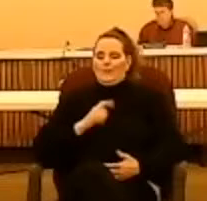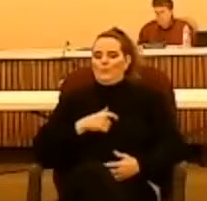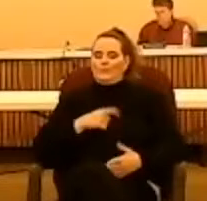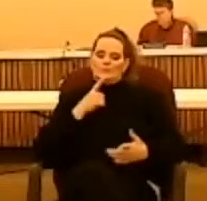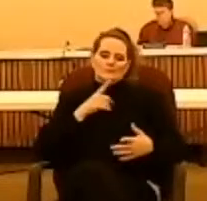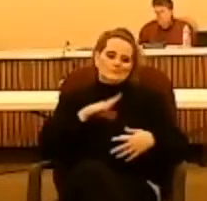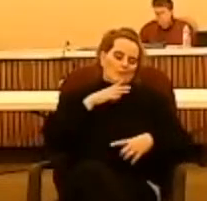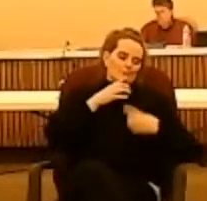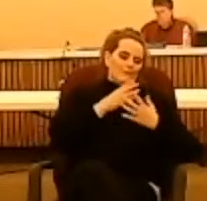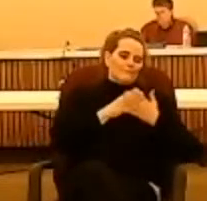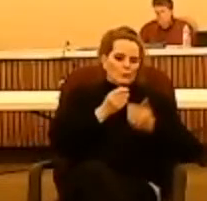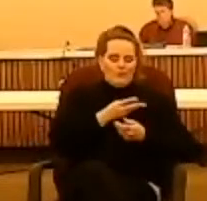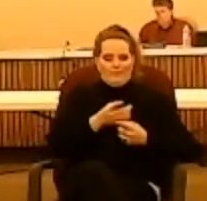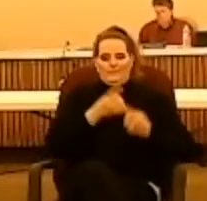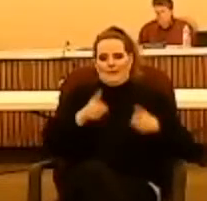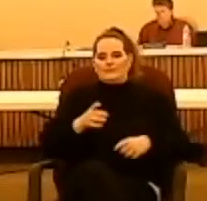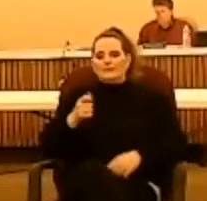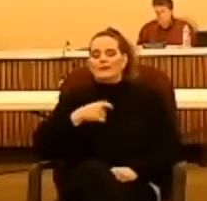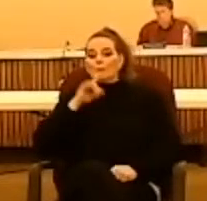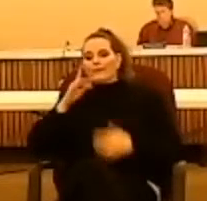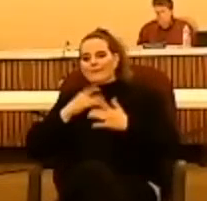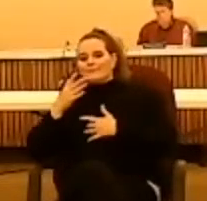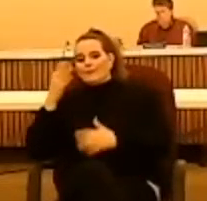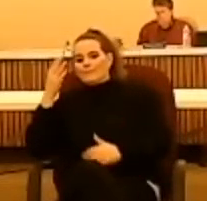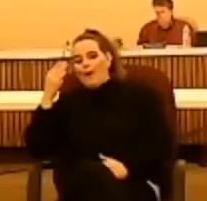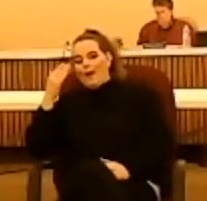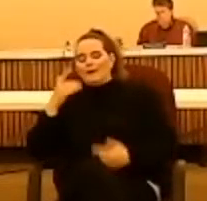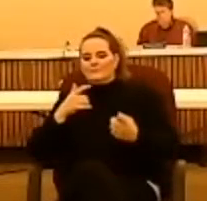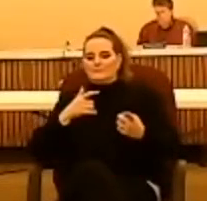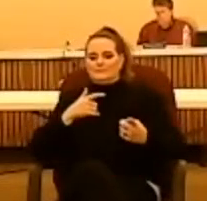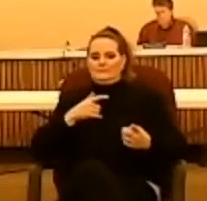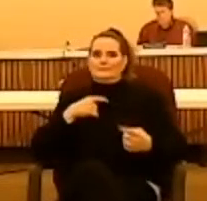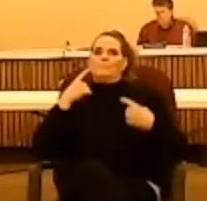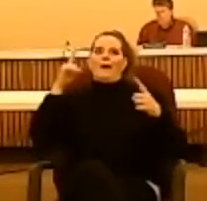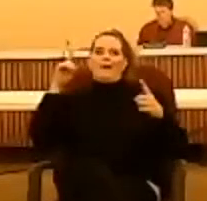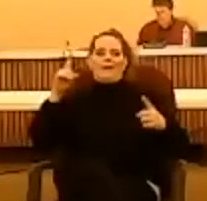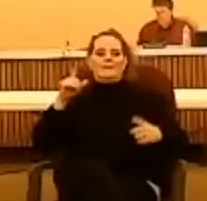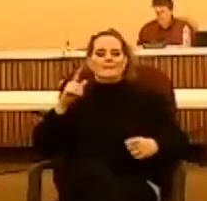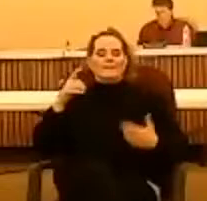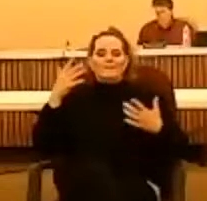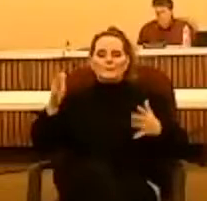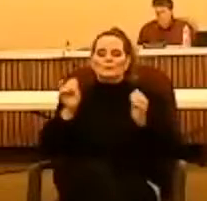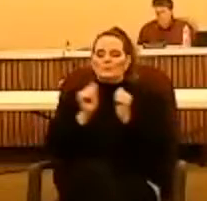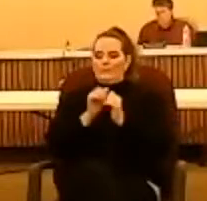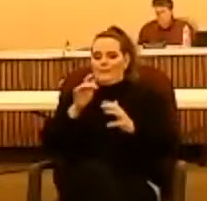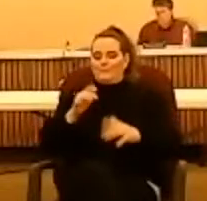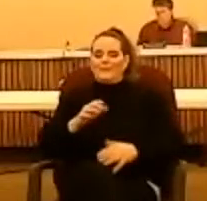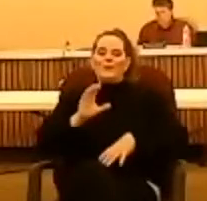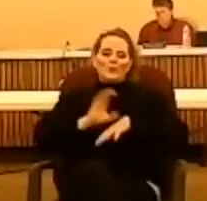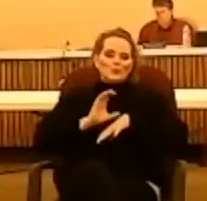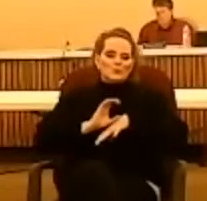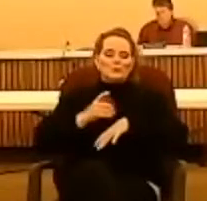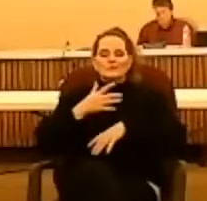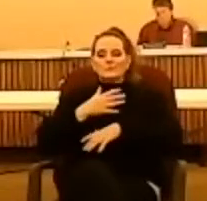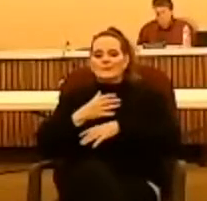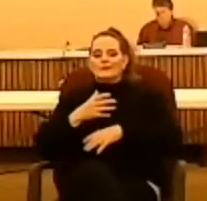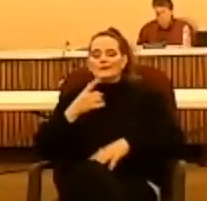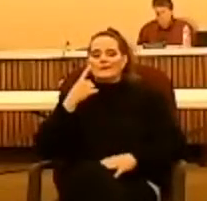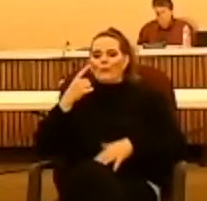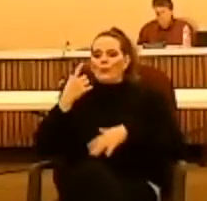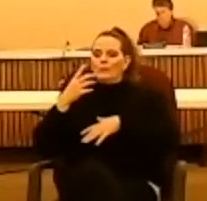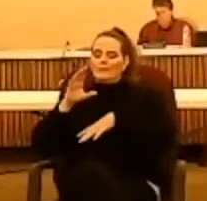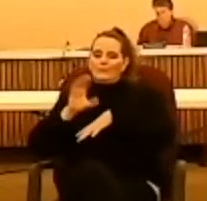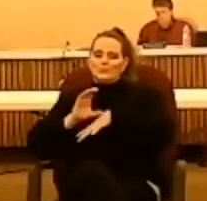the things going on they're really excited about finally finishing up with the church and the schoolhouse, or the church and